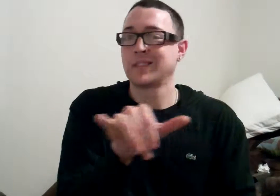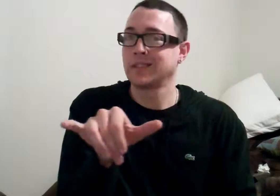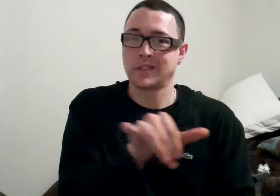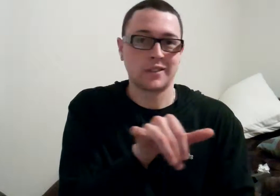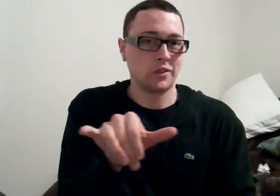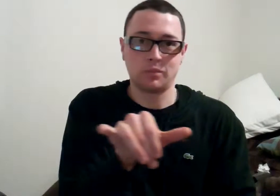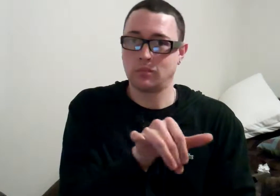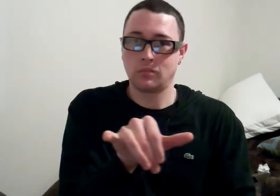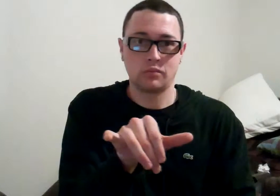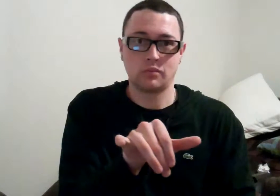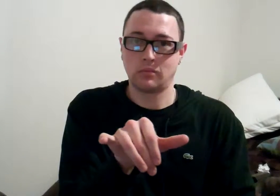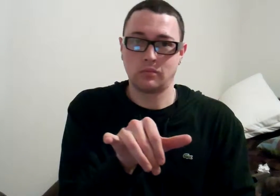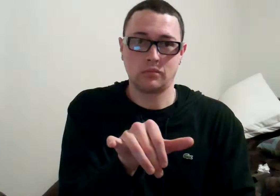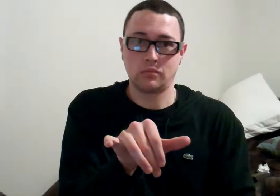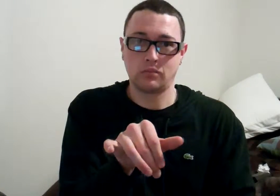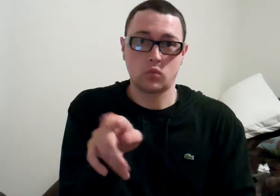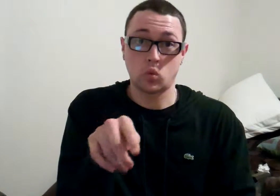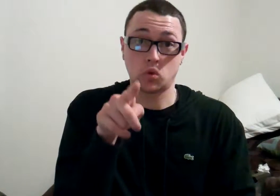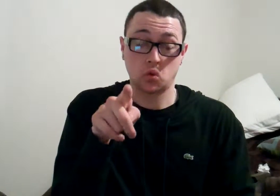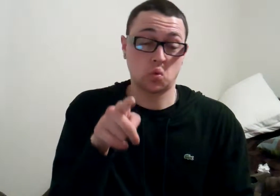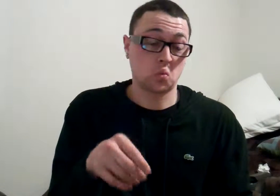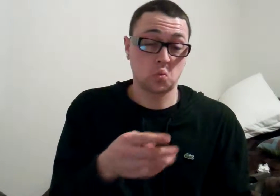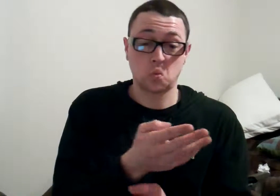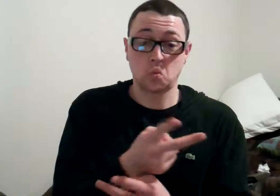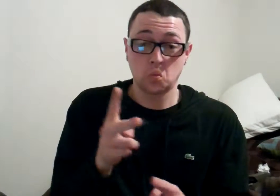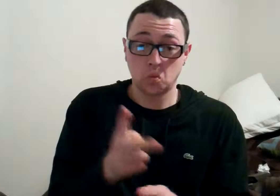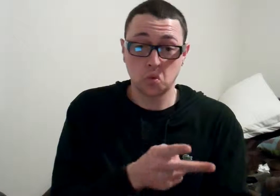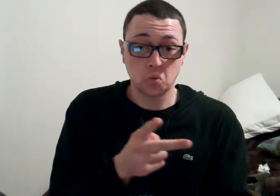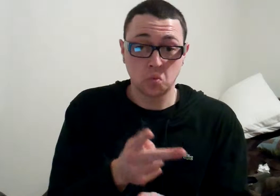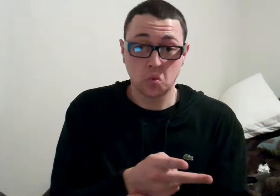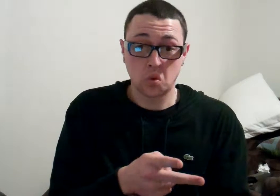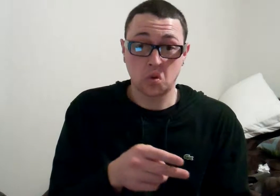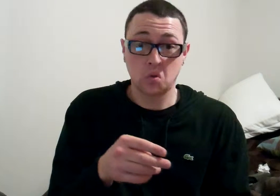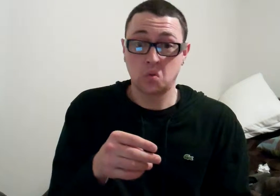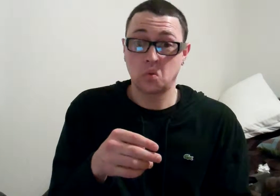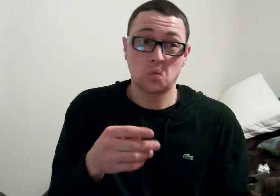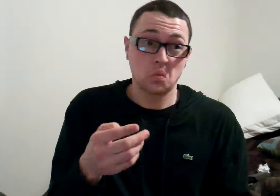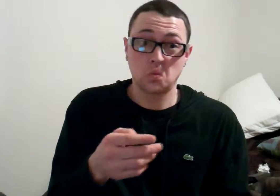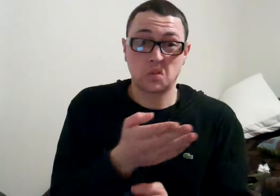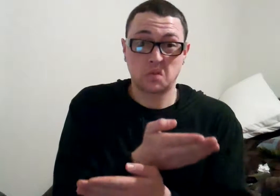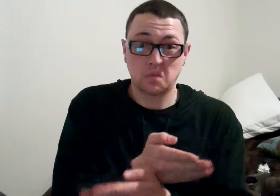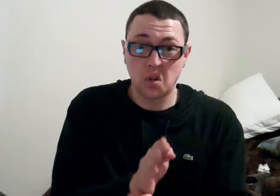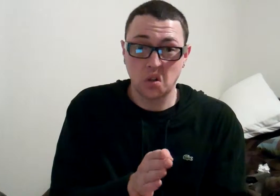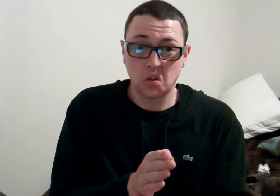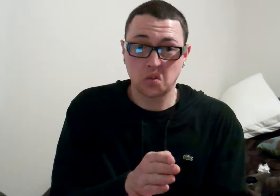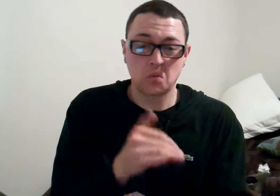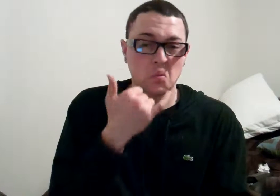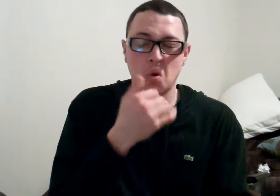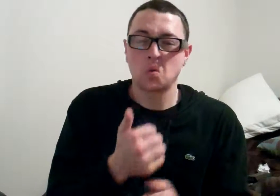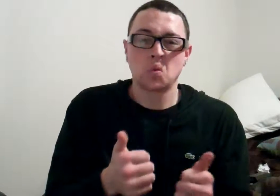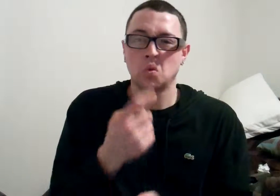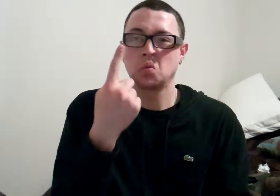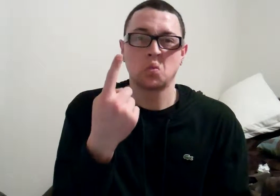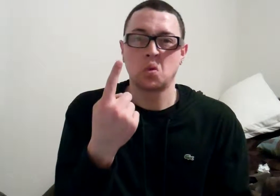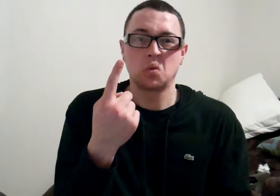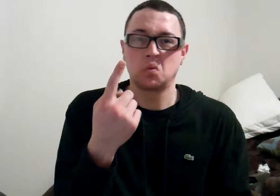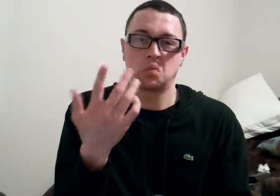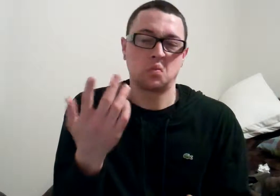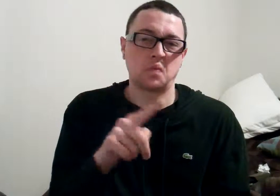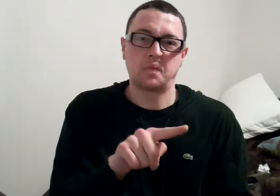just gonna multiply or divide across whichever one comes first. So multiplying and dividing are actually the